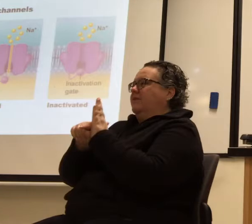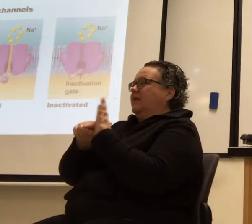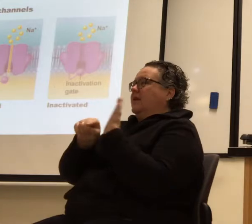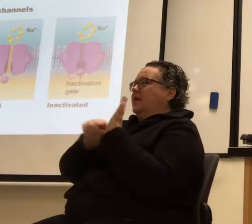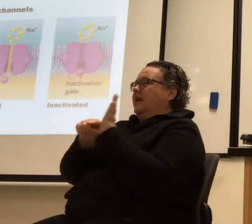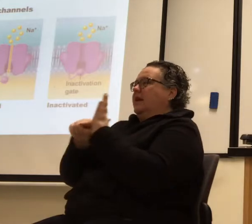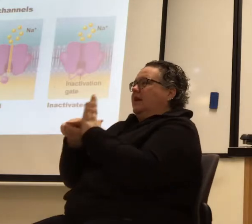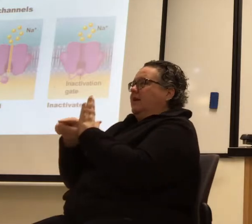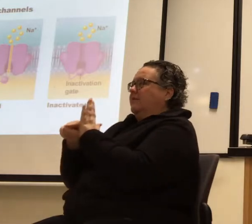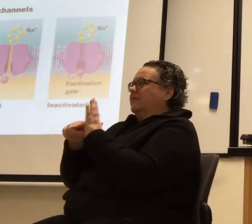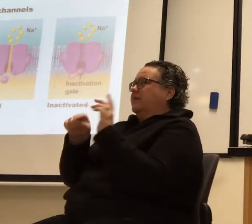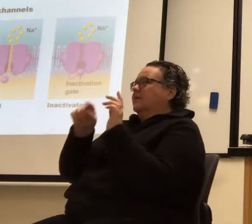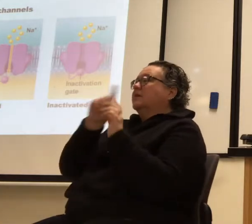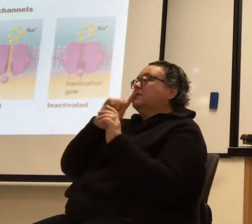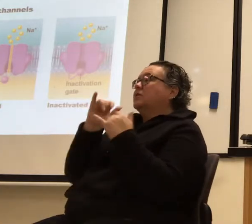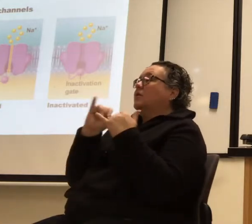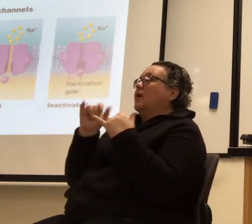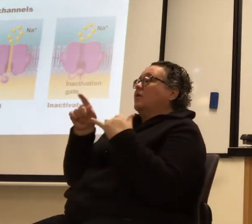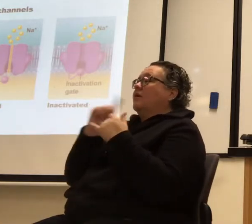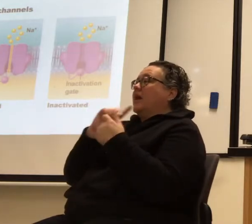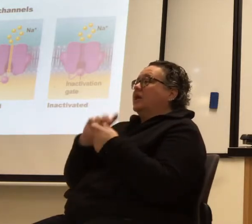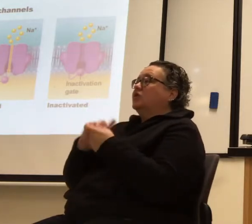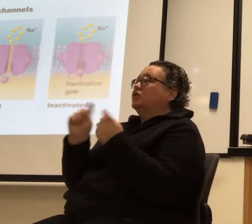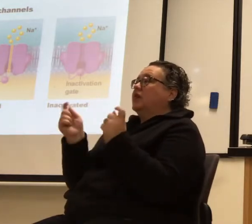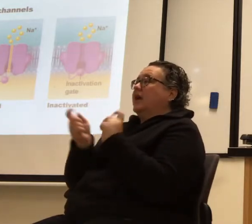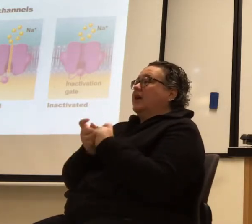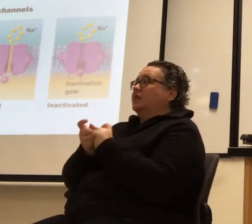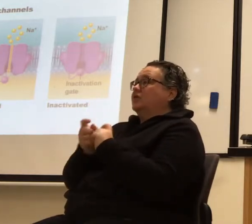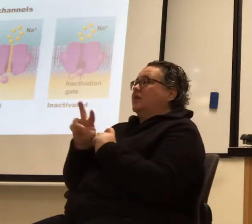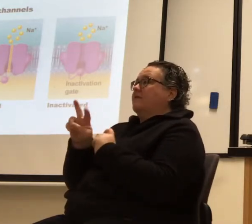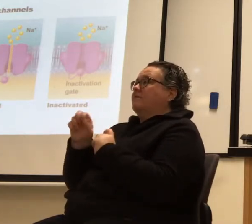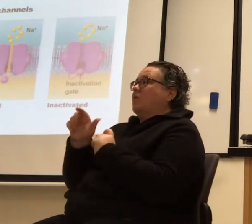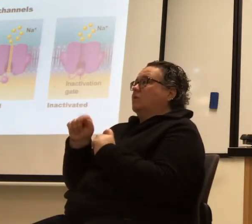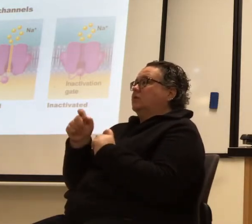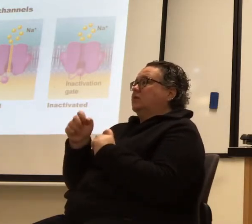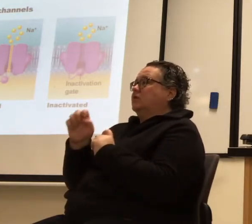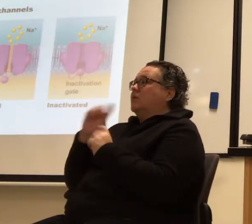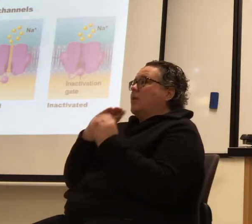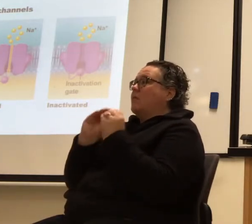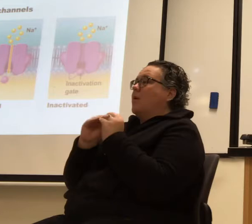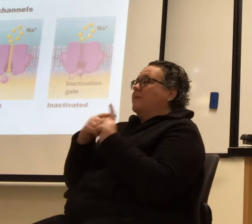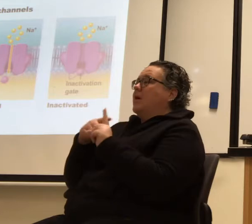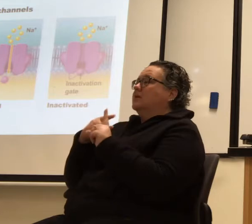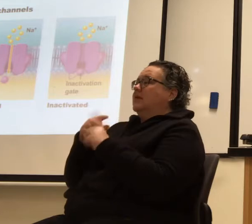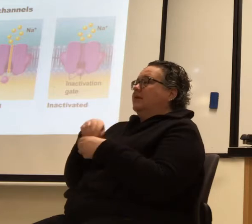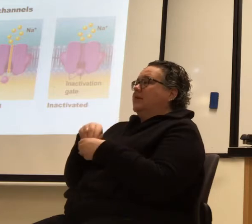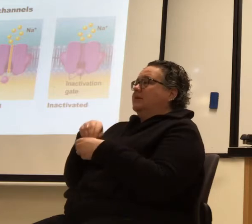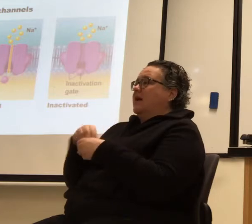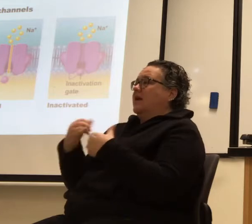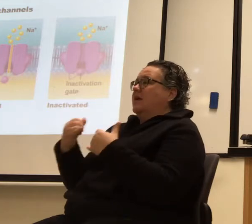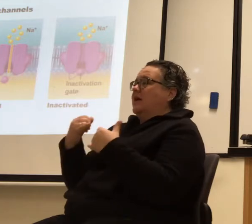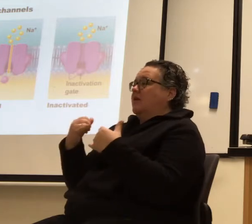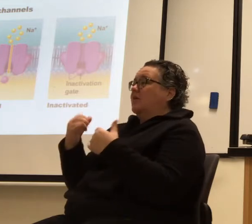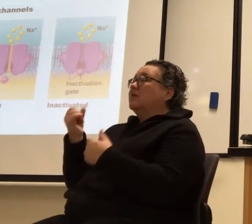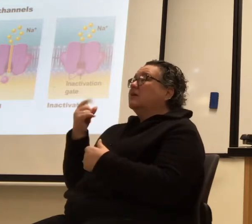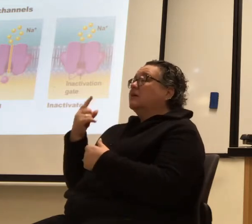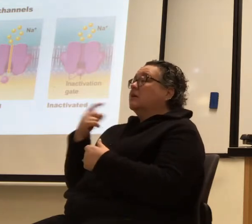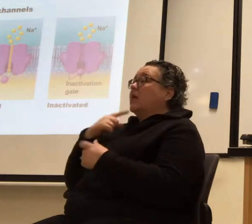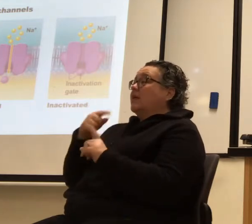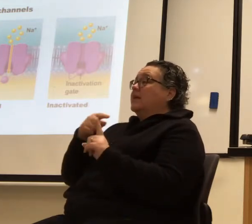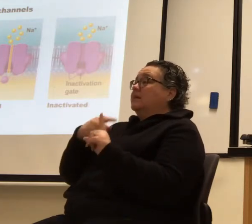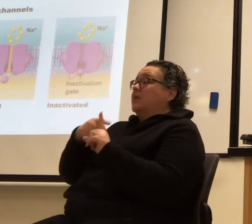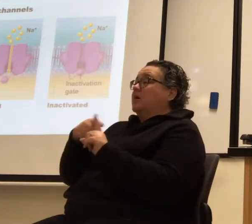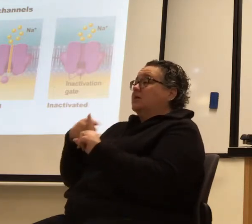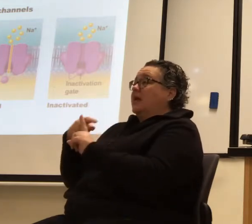had a change in voltage. It's more positive on the inside now. And now look, this positive